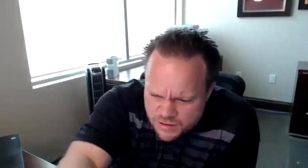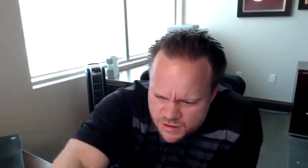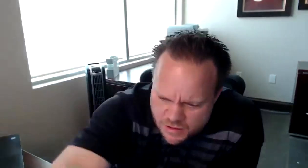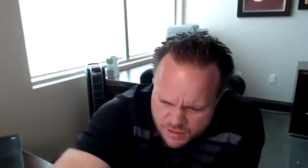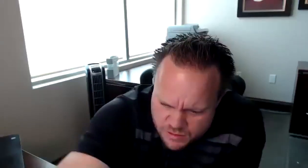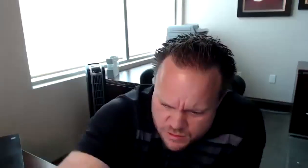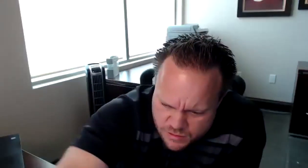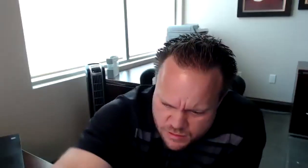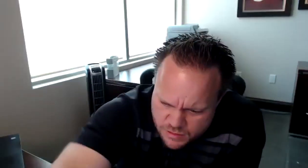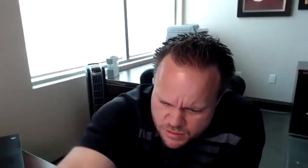Patricia?